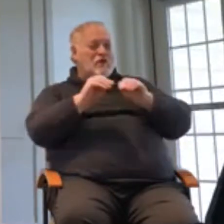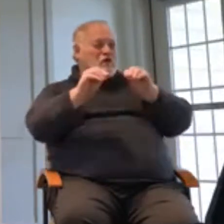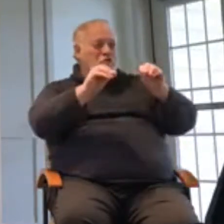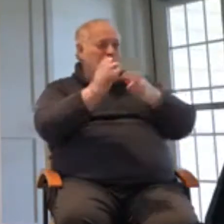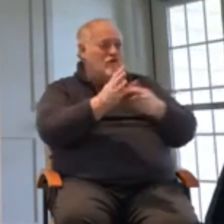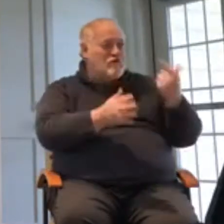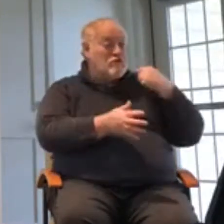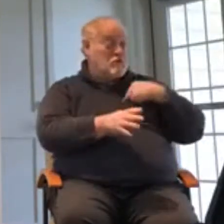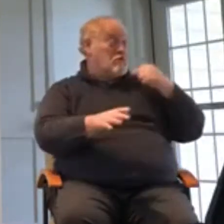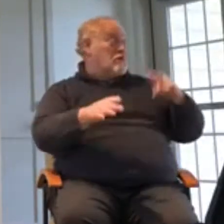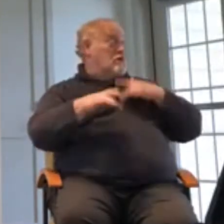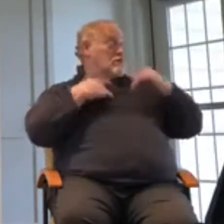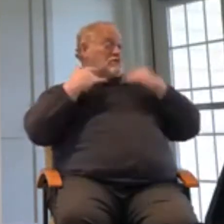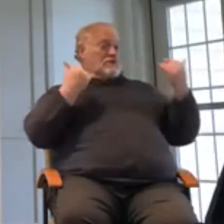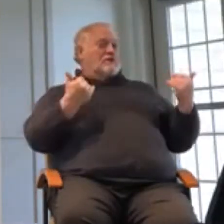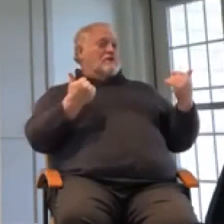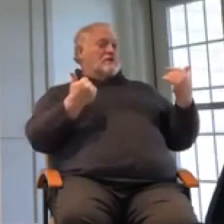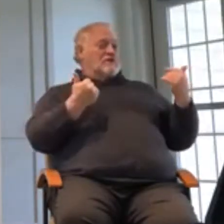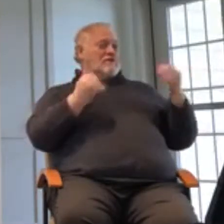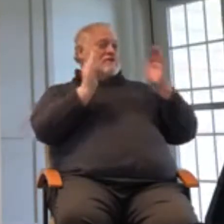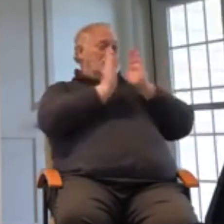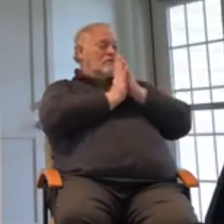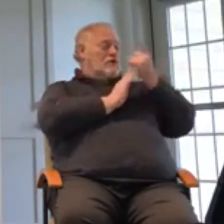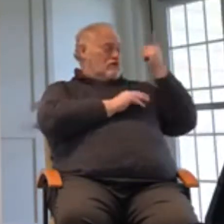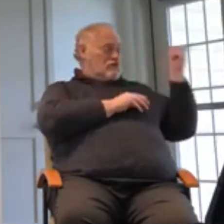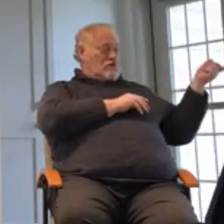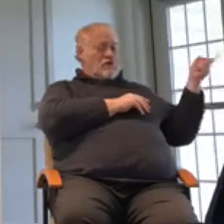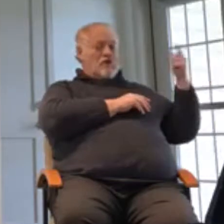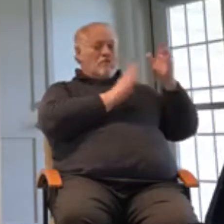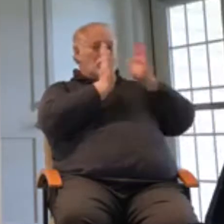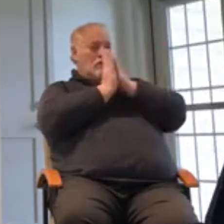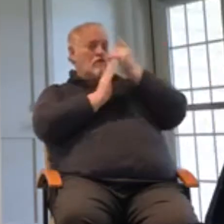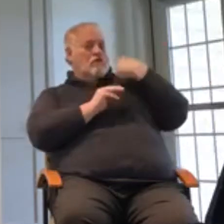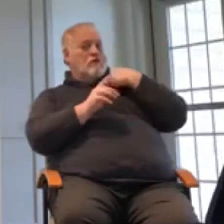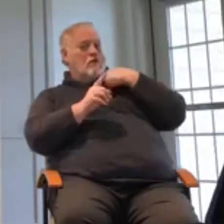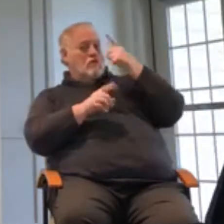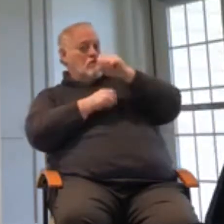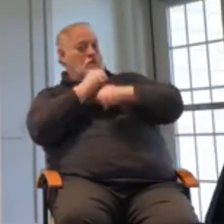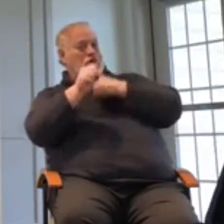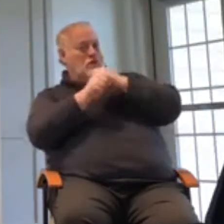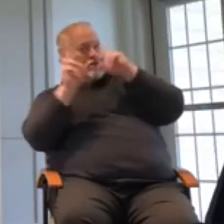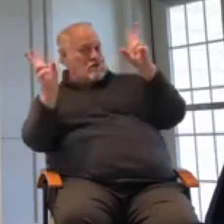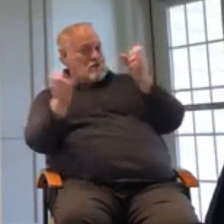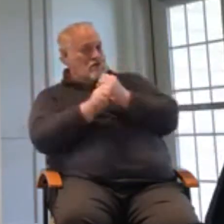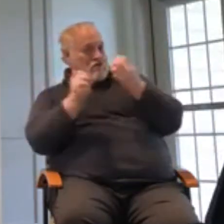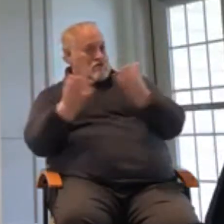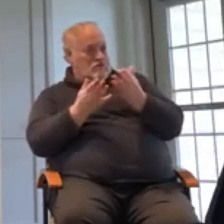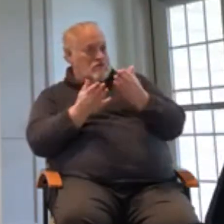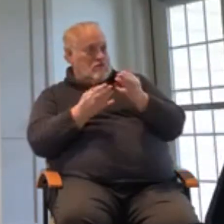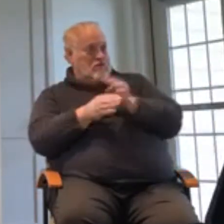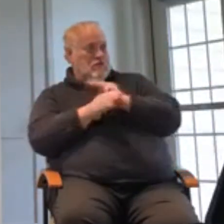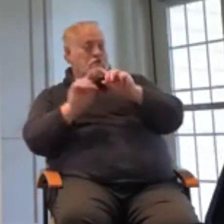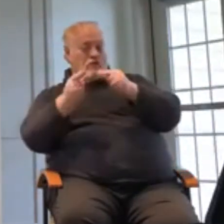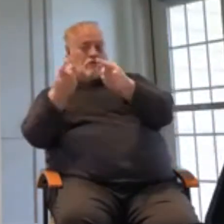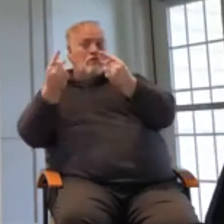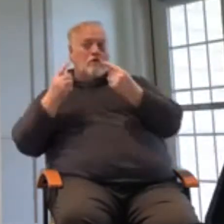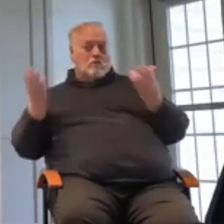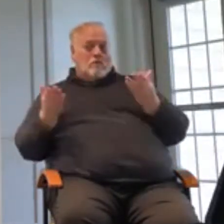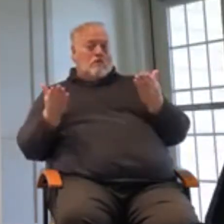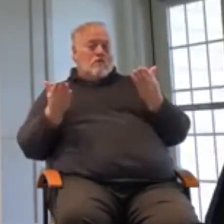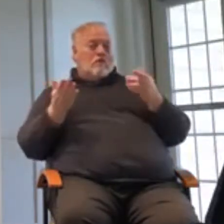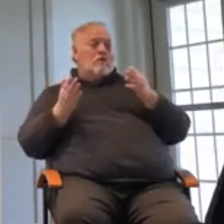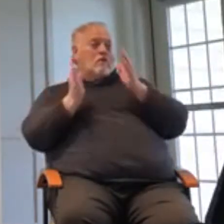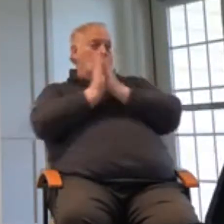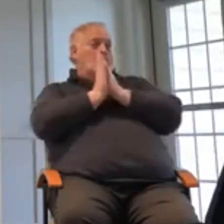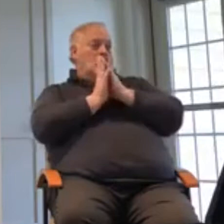now. And so pray for him. Pray for our one-year anniversary coming up. Pray for the music group coming in. Pray for the